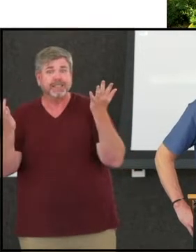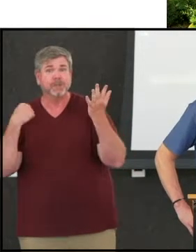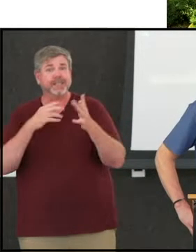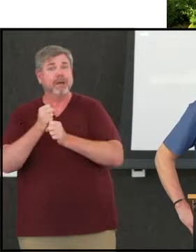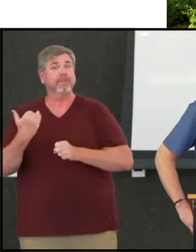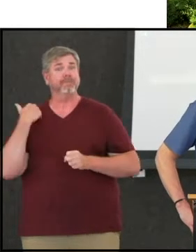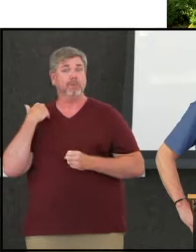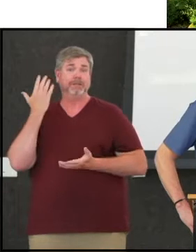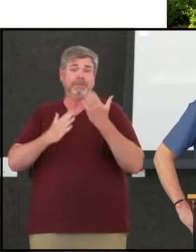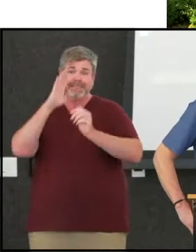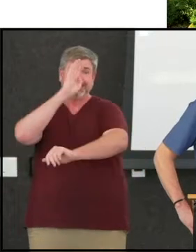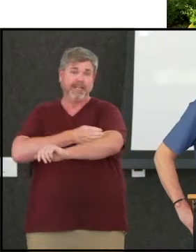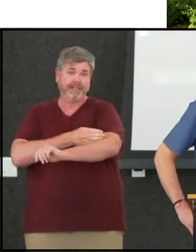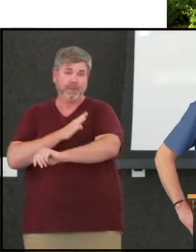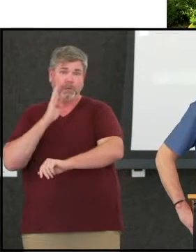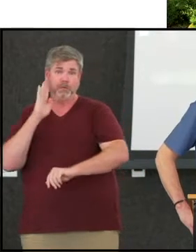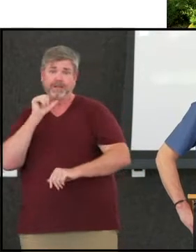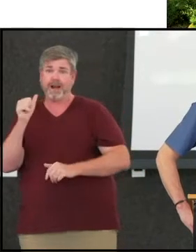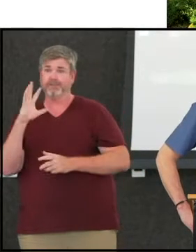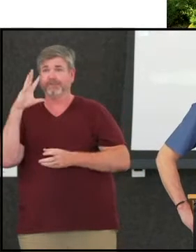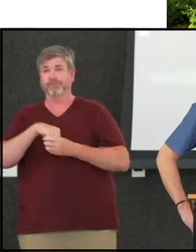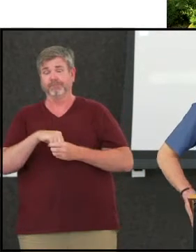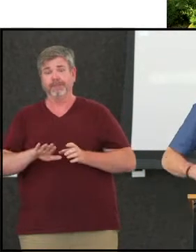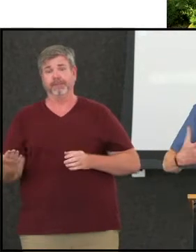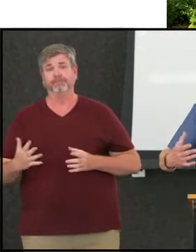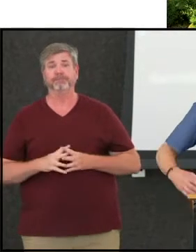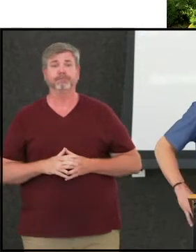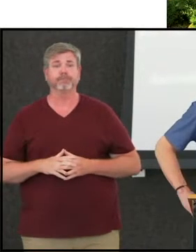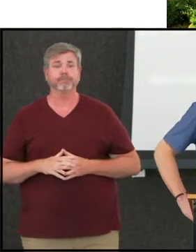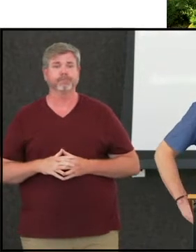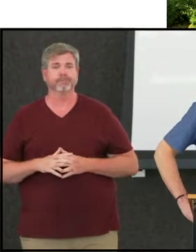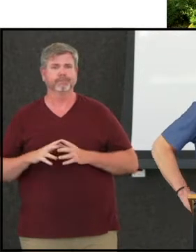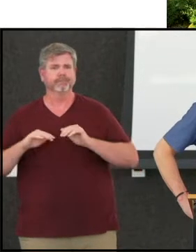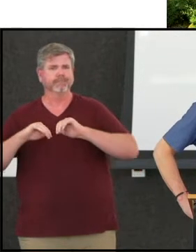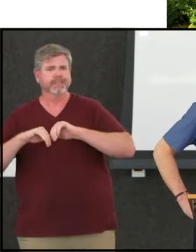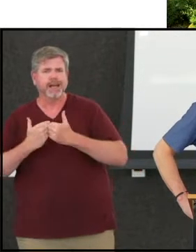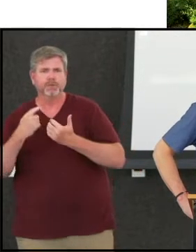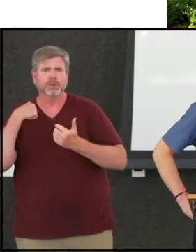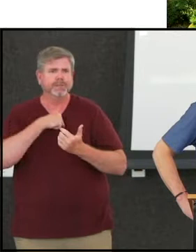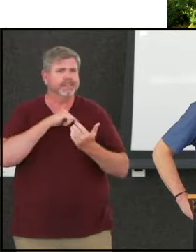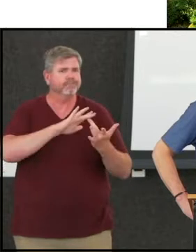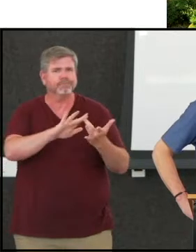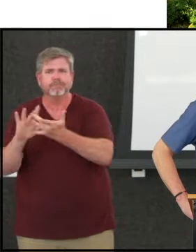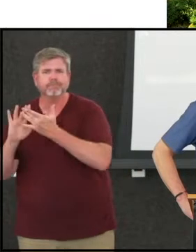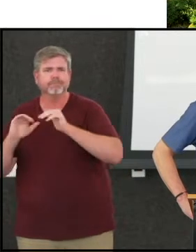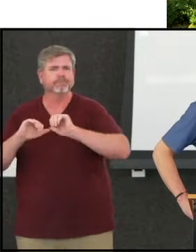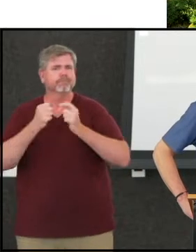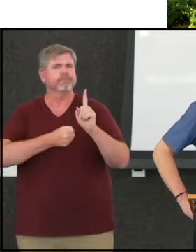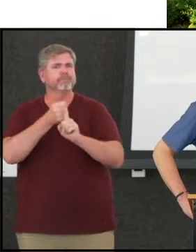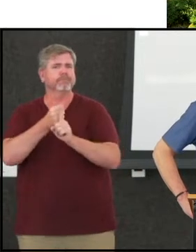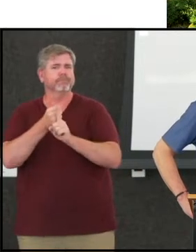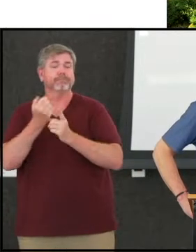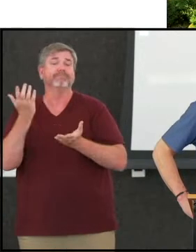We're thankfully able to reach this young demographic through the same power of the same platforms on social media today.